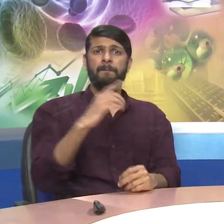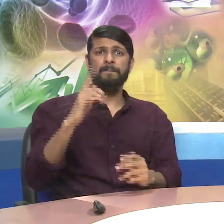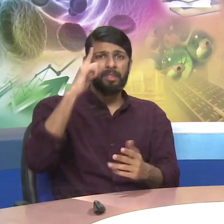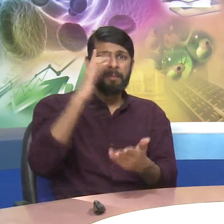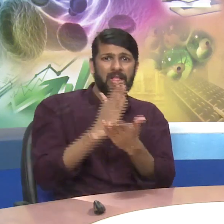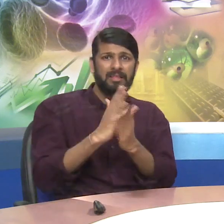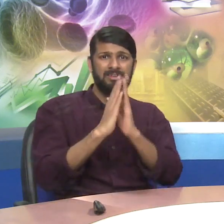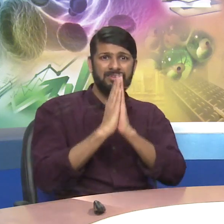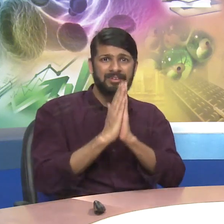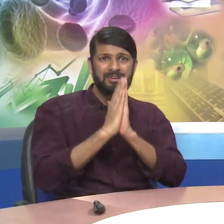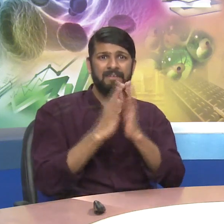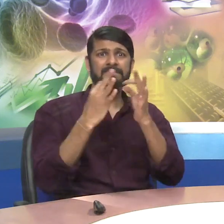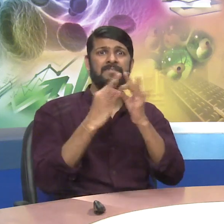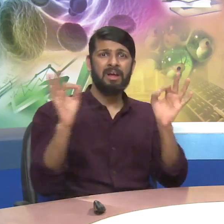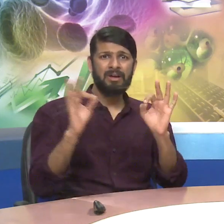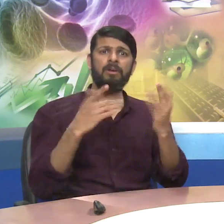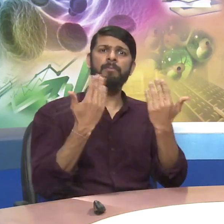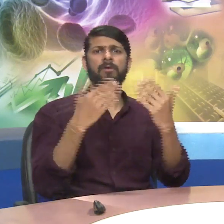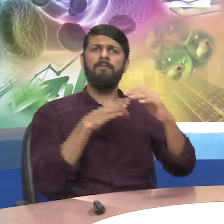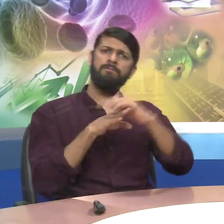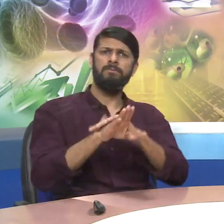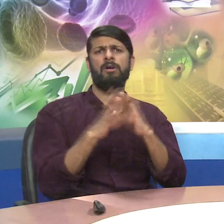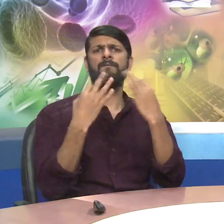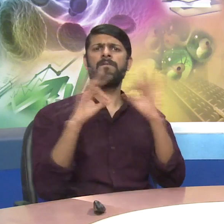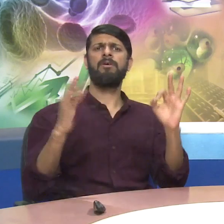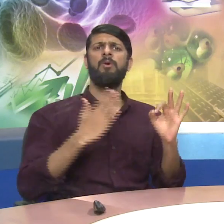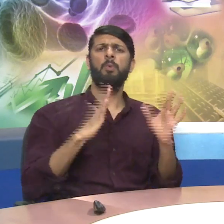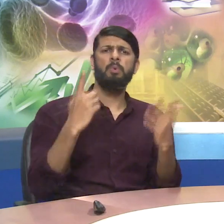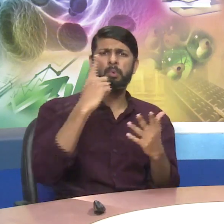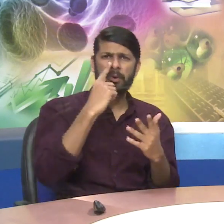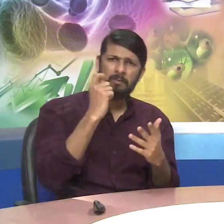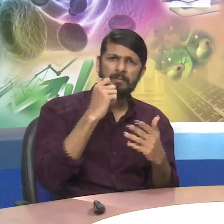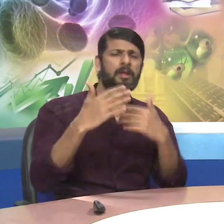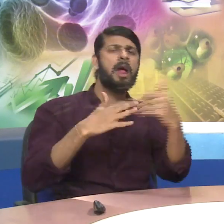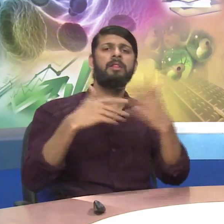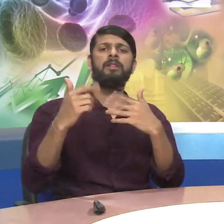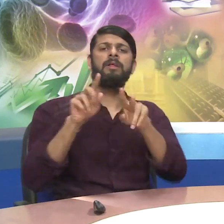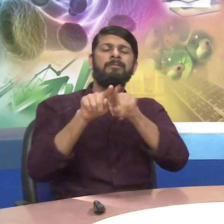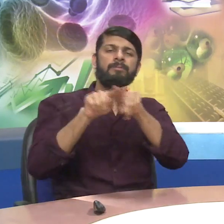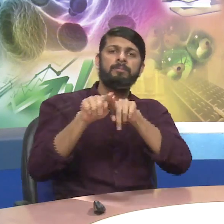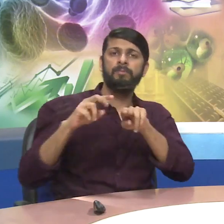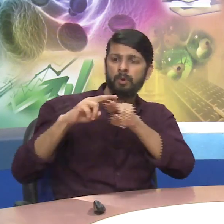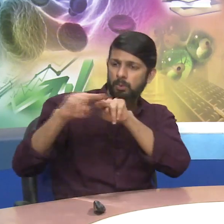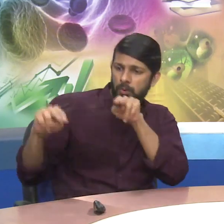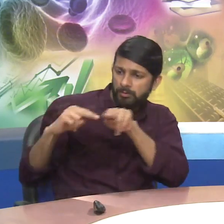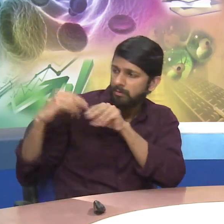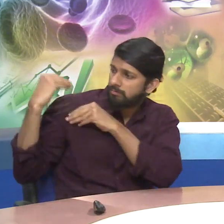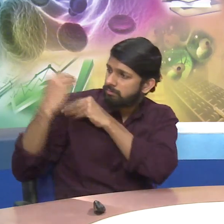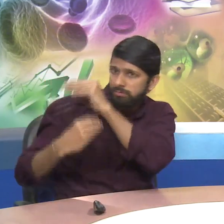The first one is every individual is free to believe in and practice